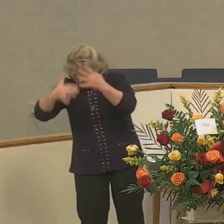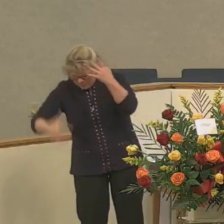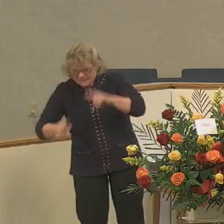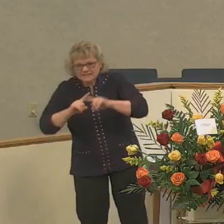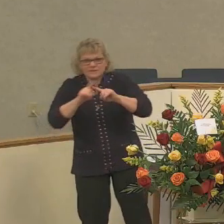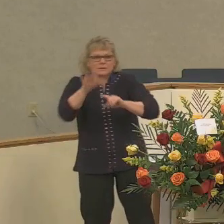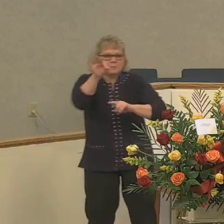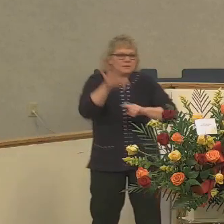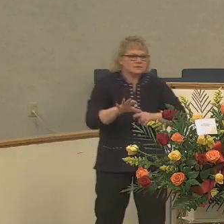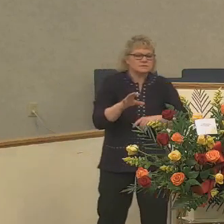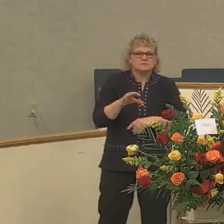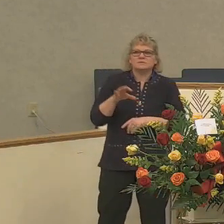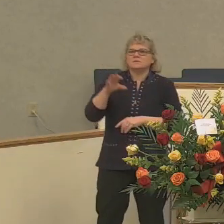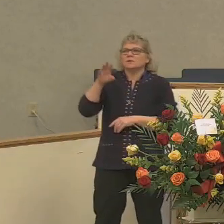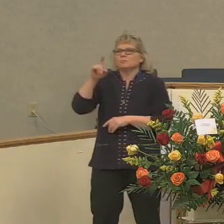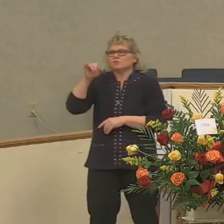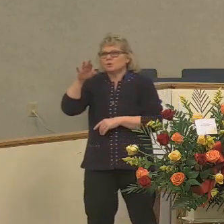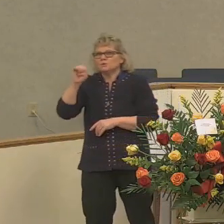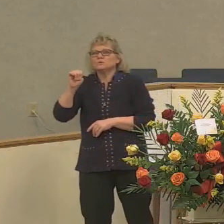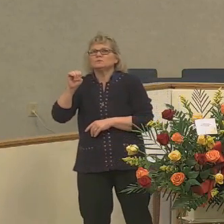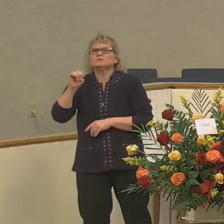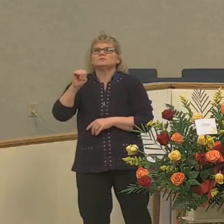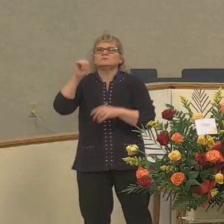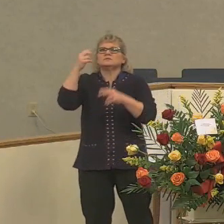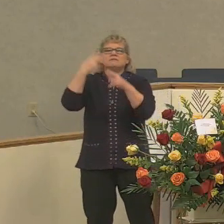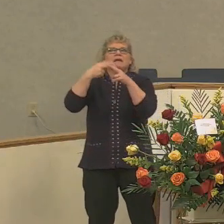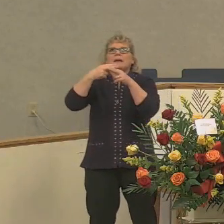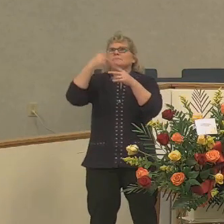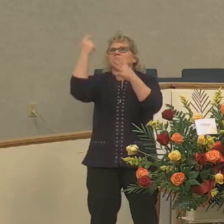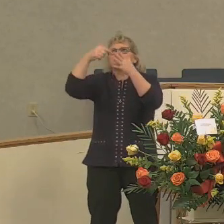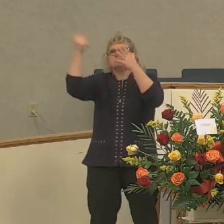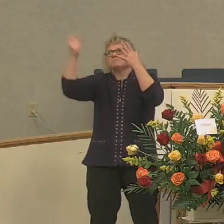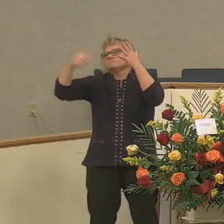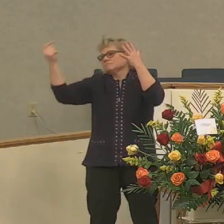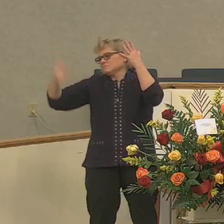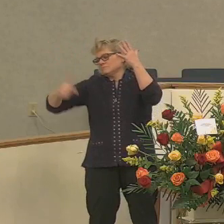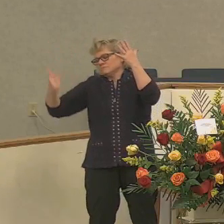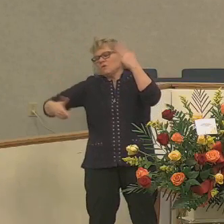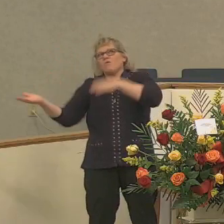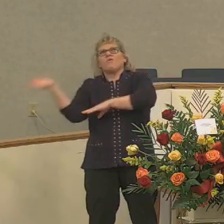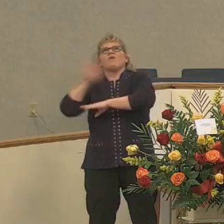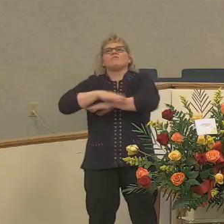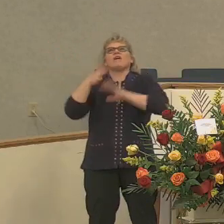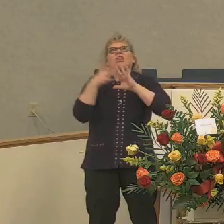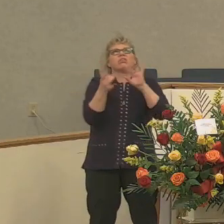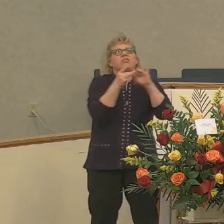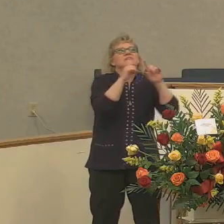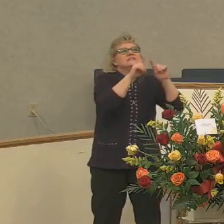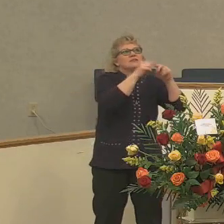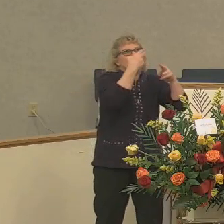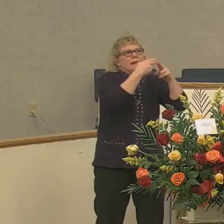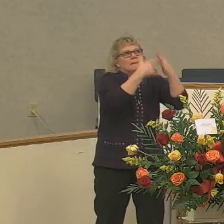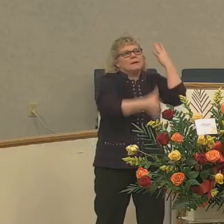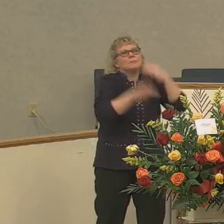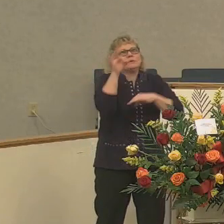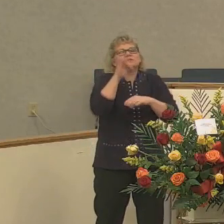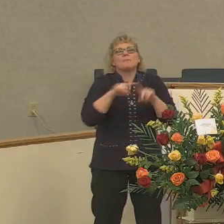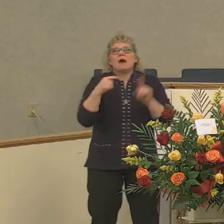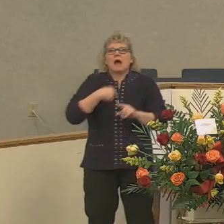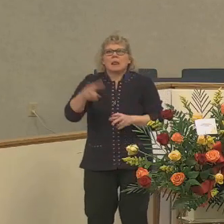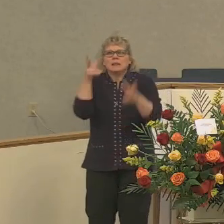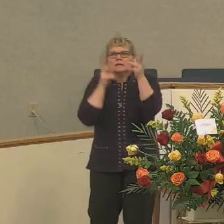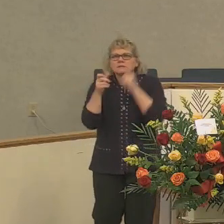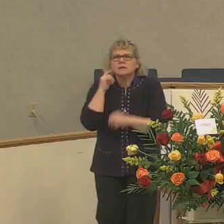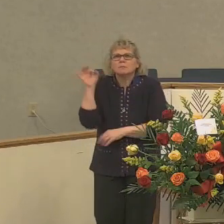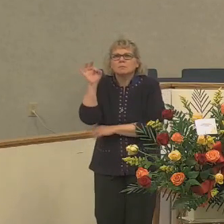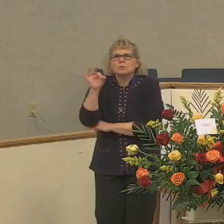listening to Brother Bruce Musselman and names that I could spend all day mentioning. But I would listen to